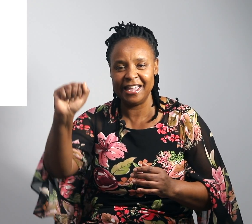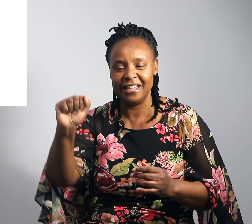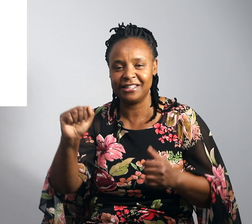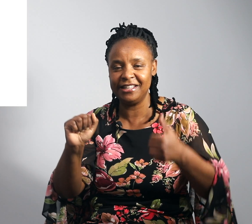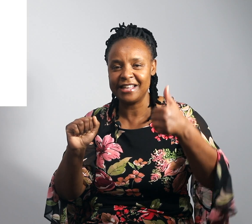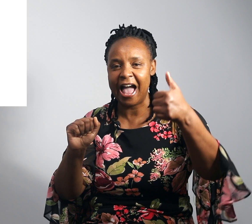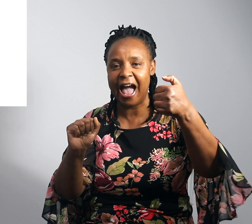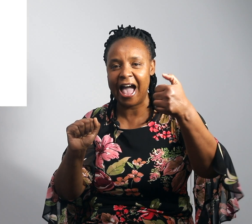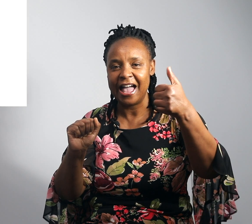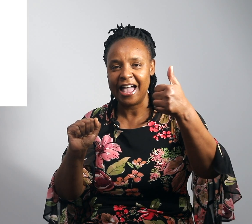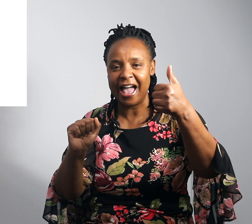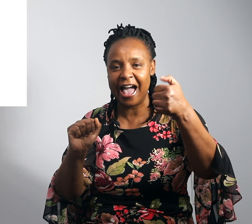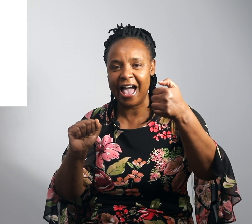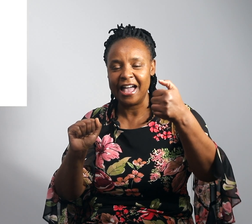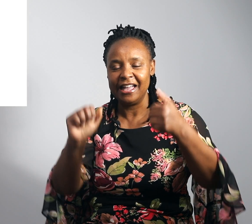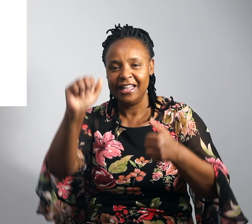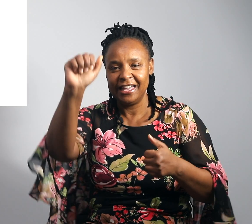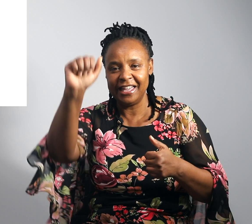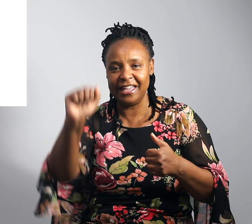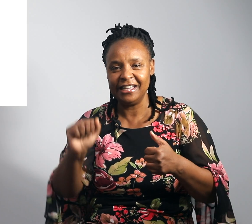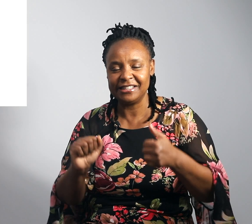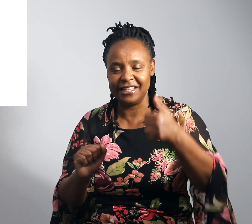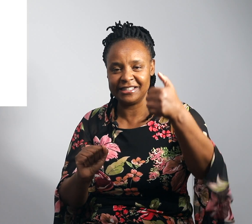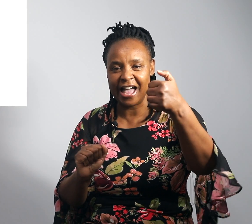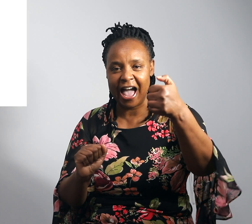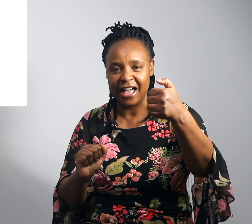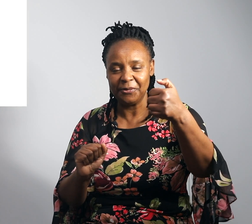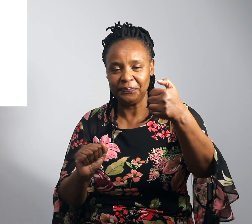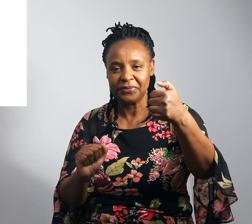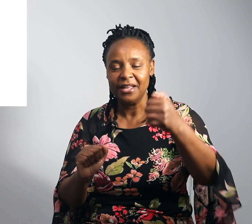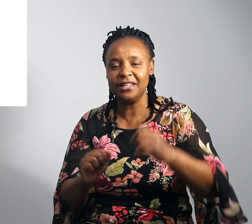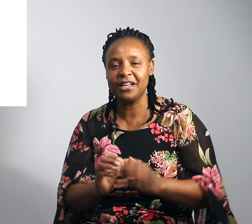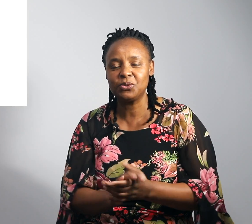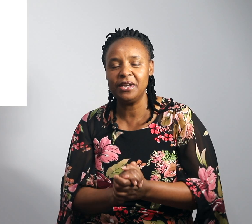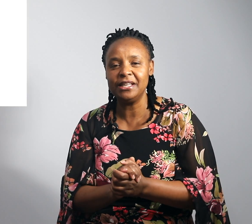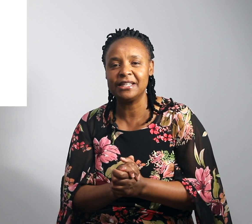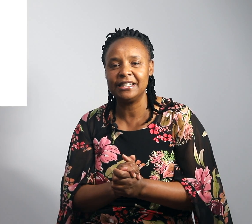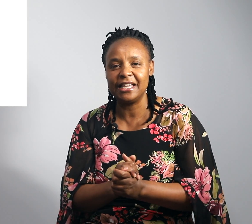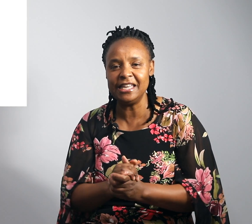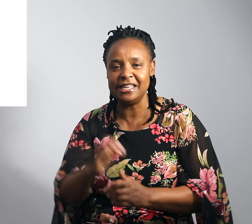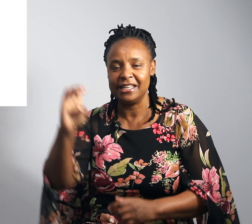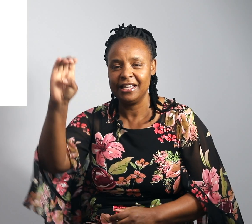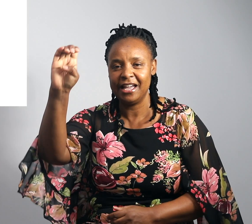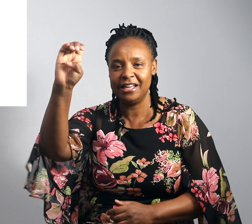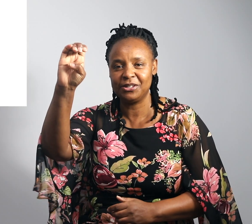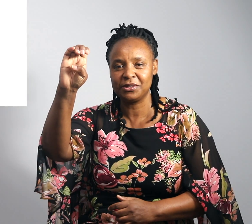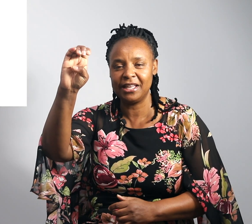A says a. A says a. The next one is the letter E, and it looks like